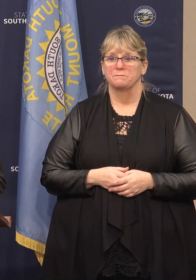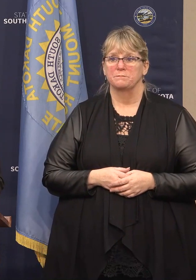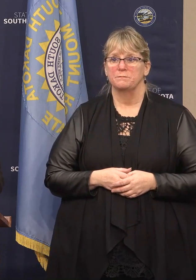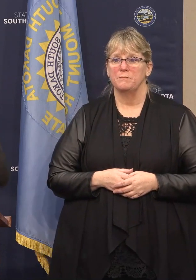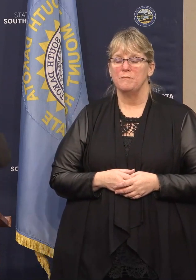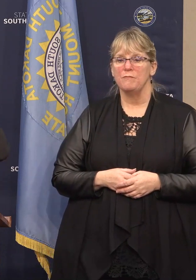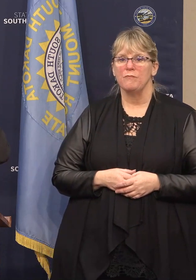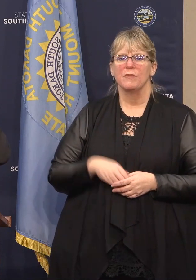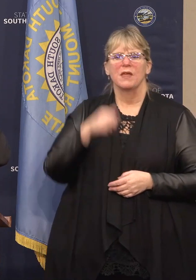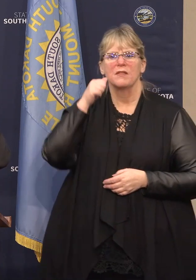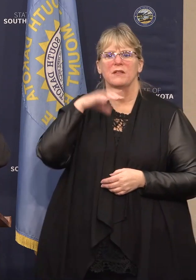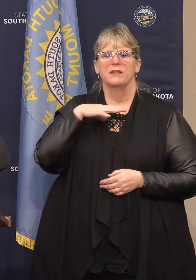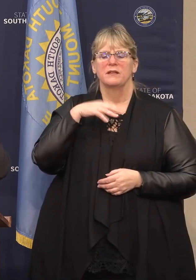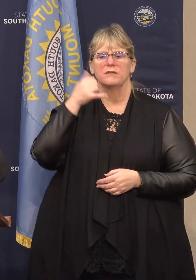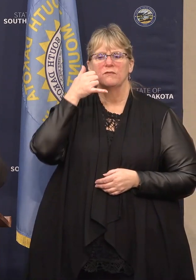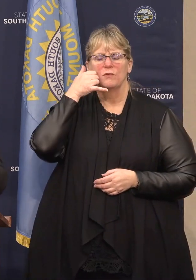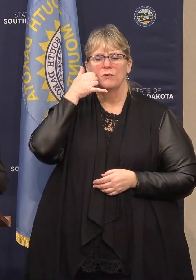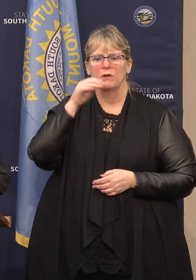Morgan.